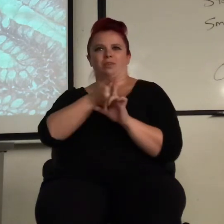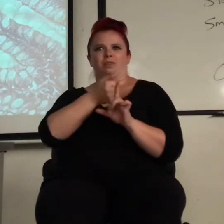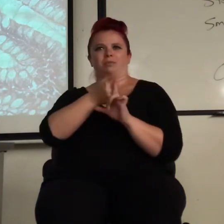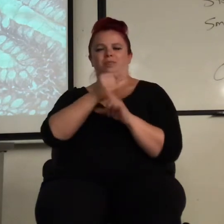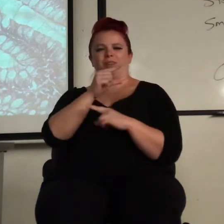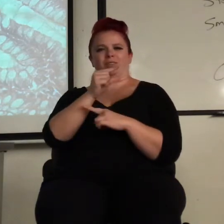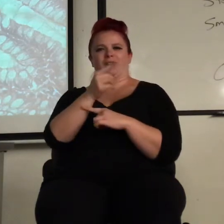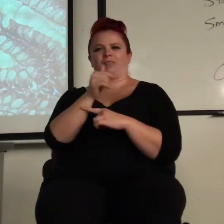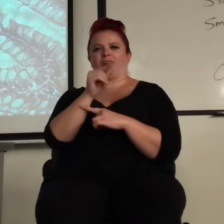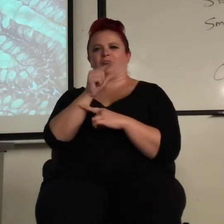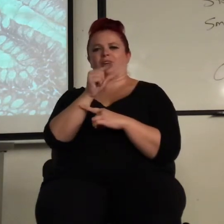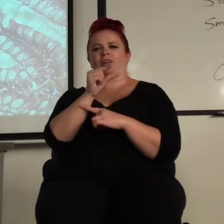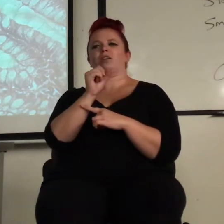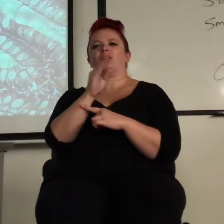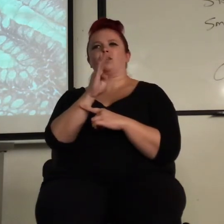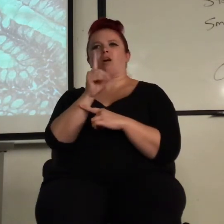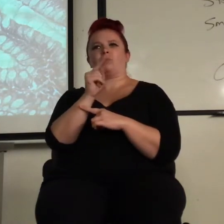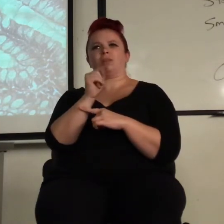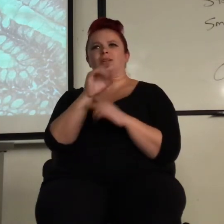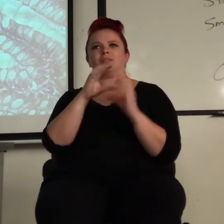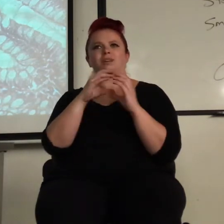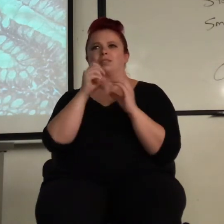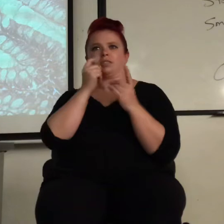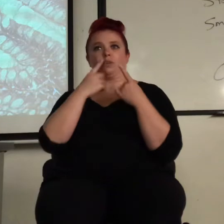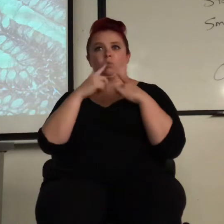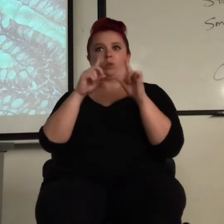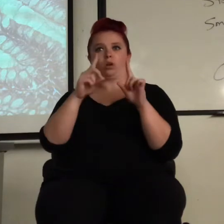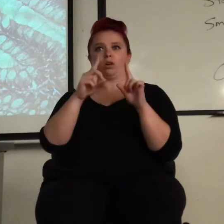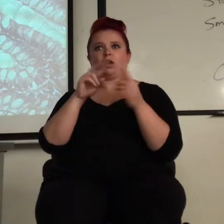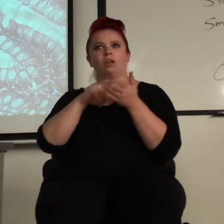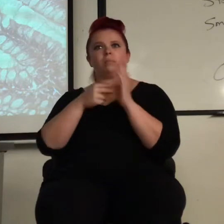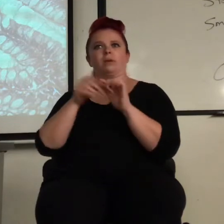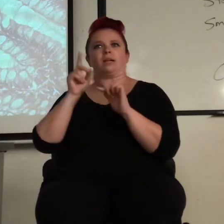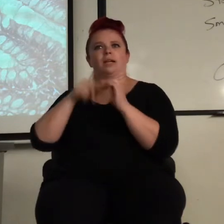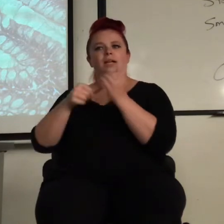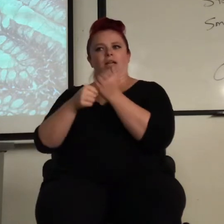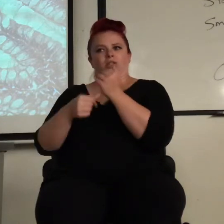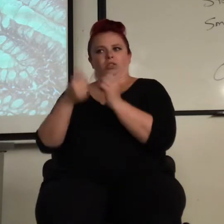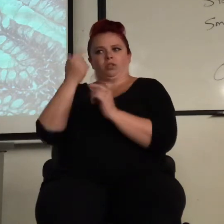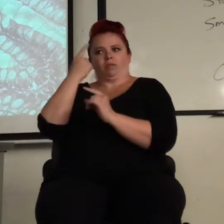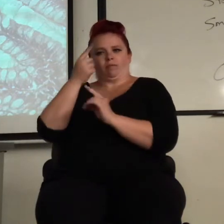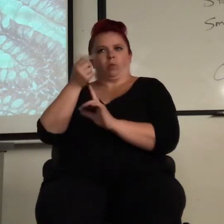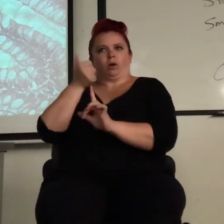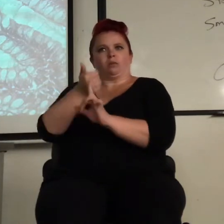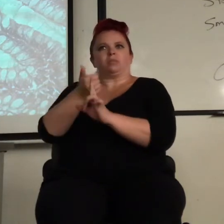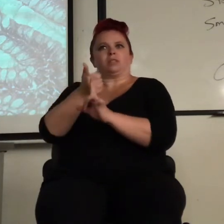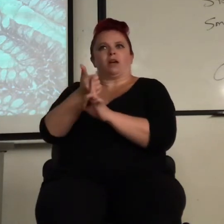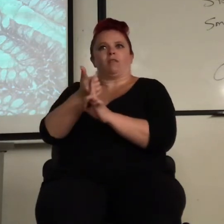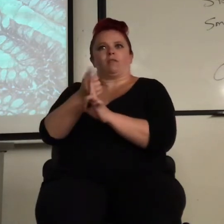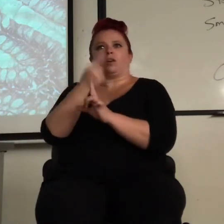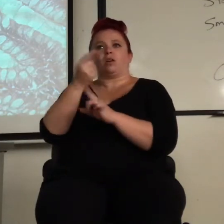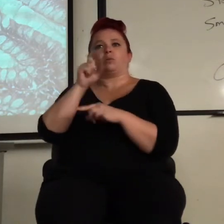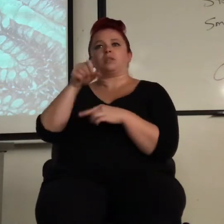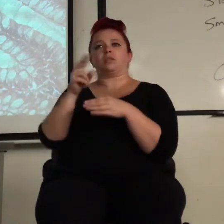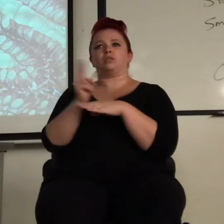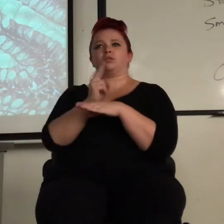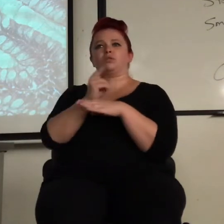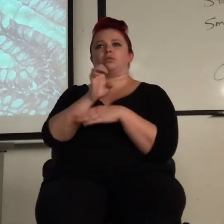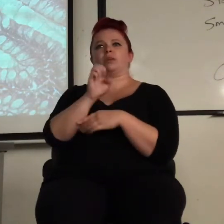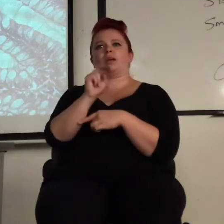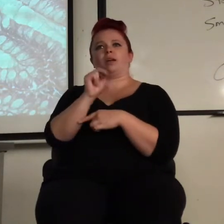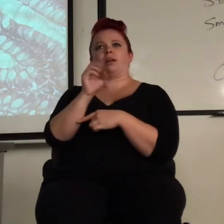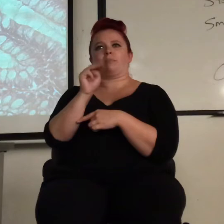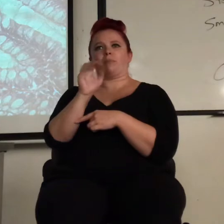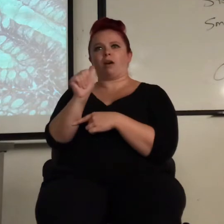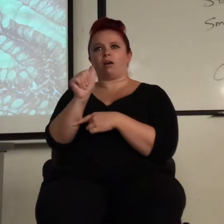cells, but because he did, he could not pass his own bowels. He always needed an enema to do it. He couldn't do it